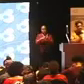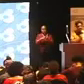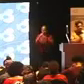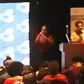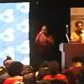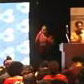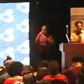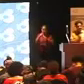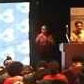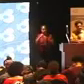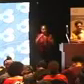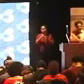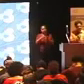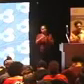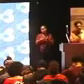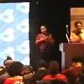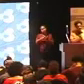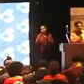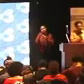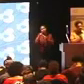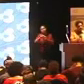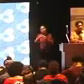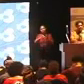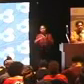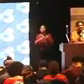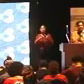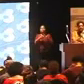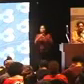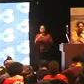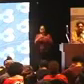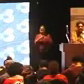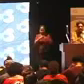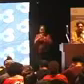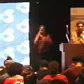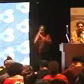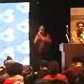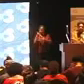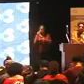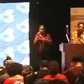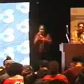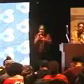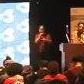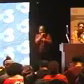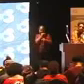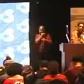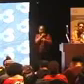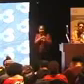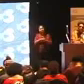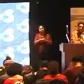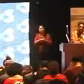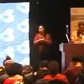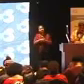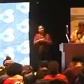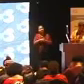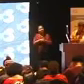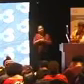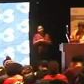that you're paying for your lunch. Please pay your taxes while you're having your lunch there. So we're giving you those